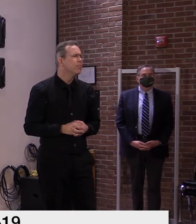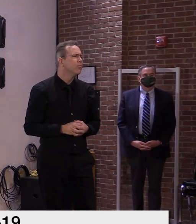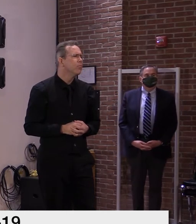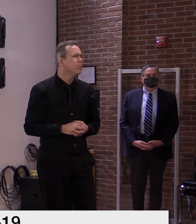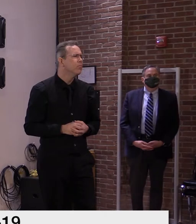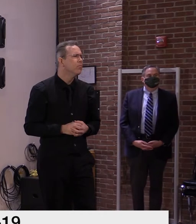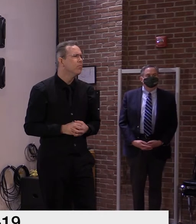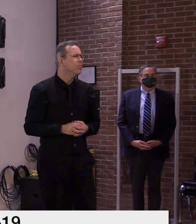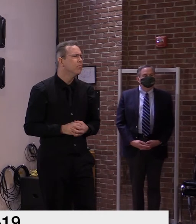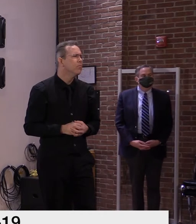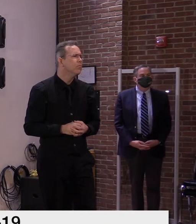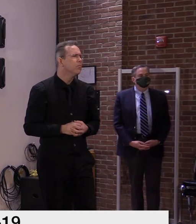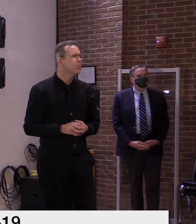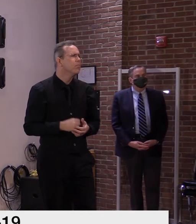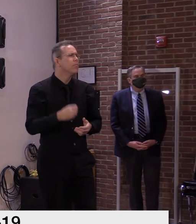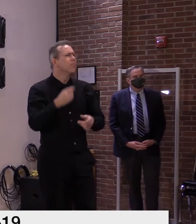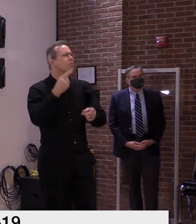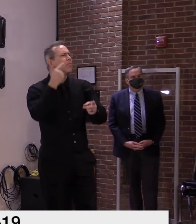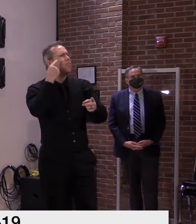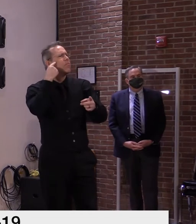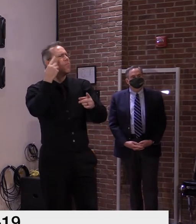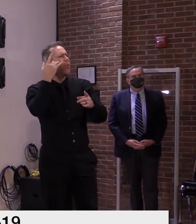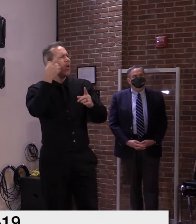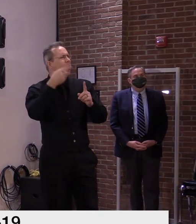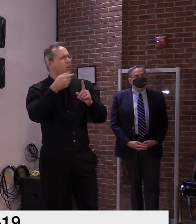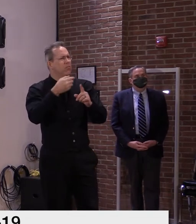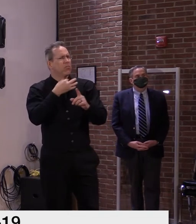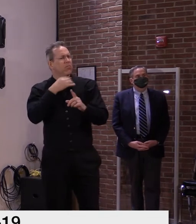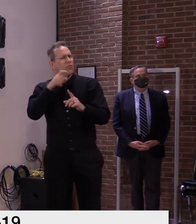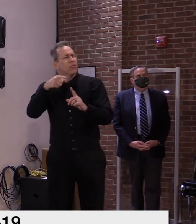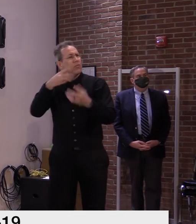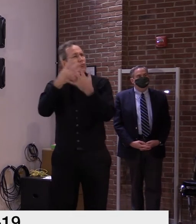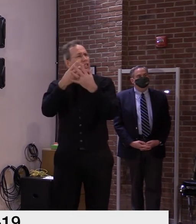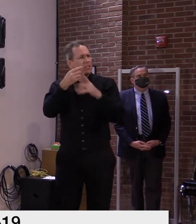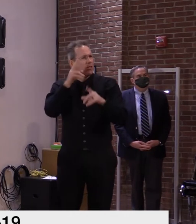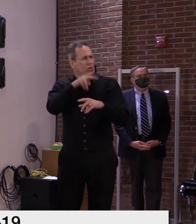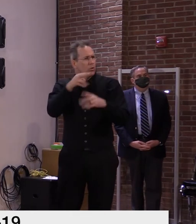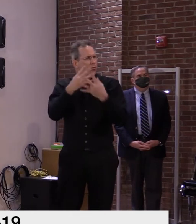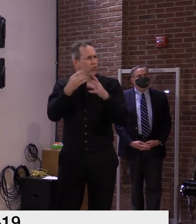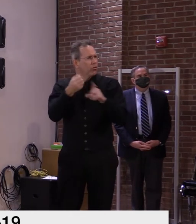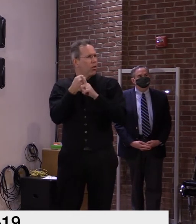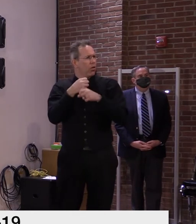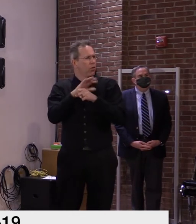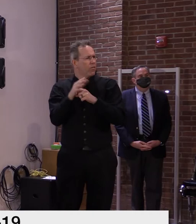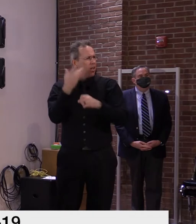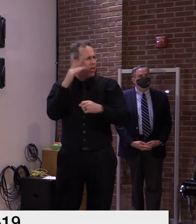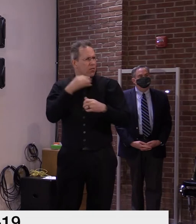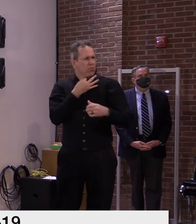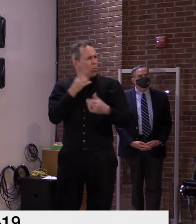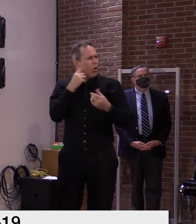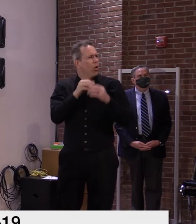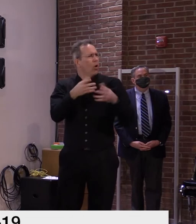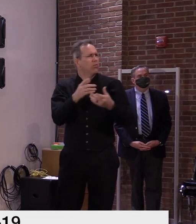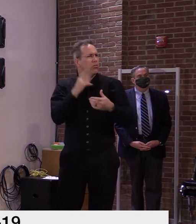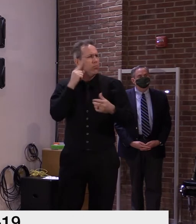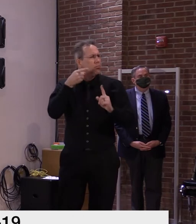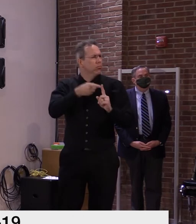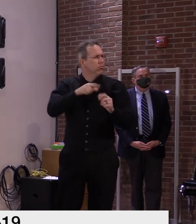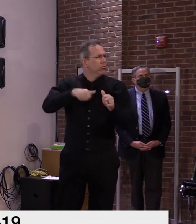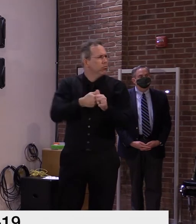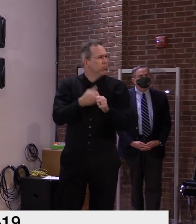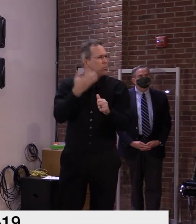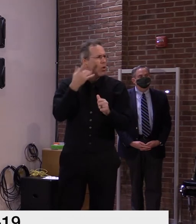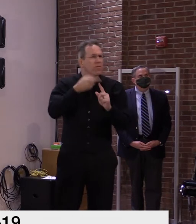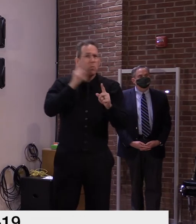doing contact tracing right now, but I suspect it's like the other issues that we've had. It's come from outside the